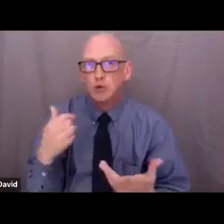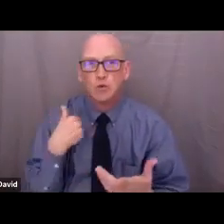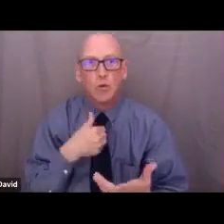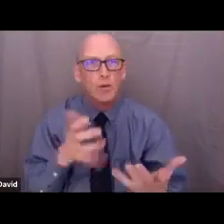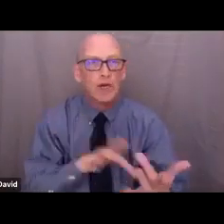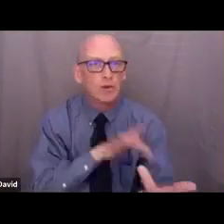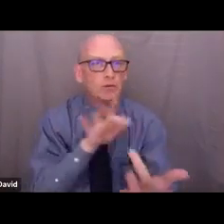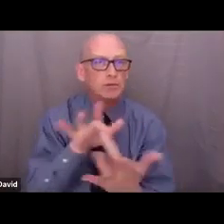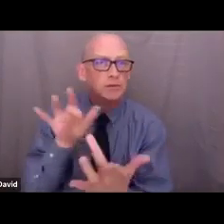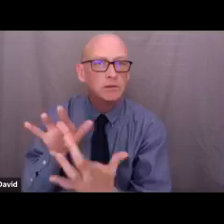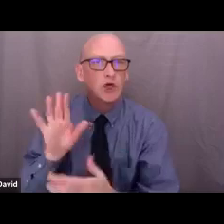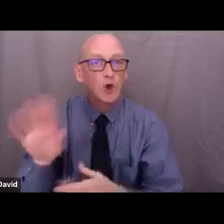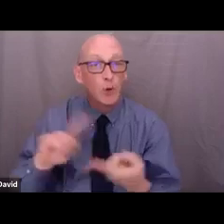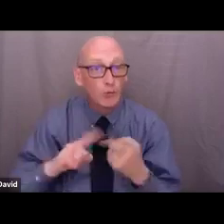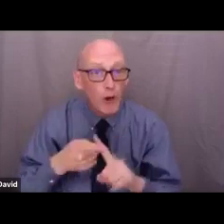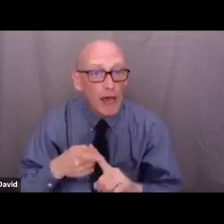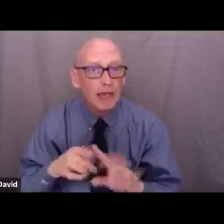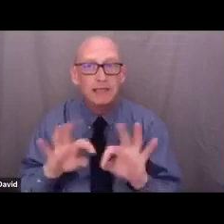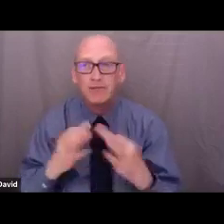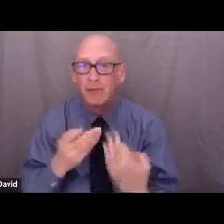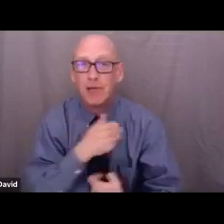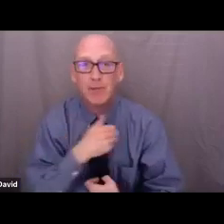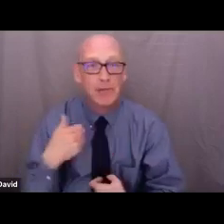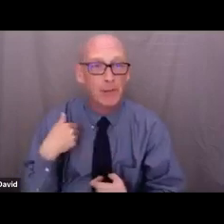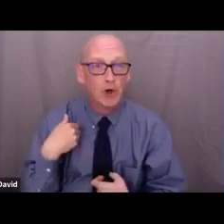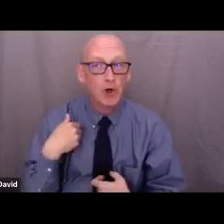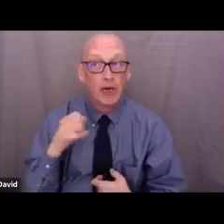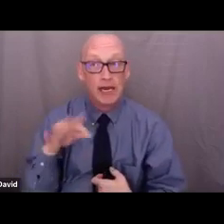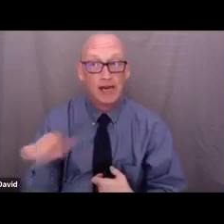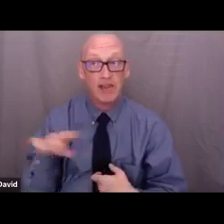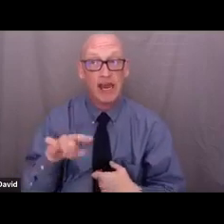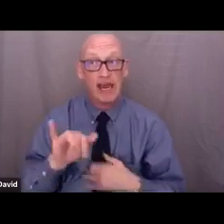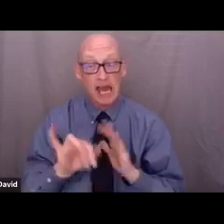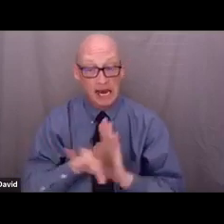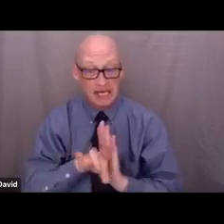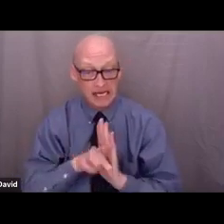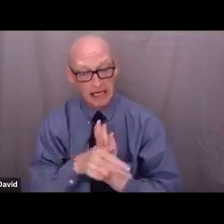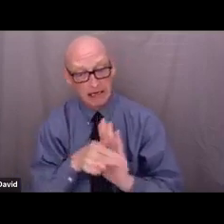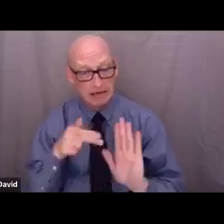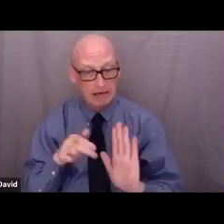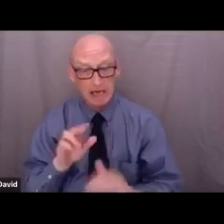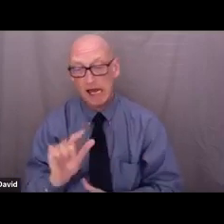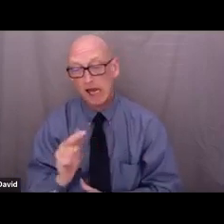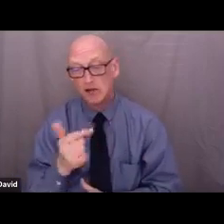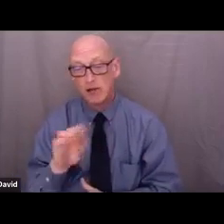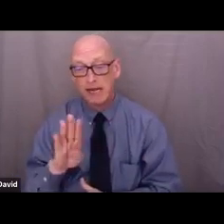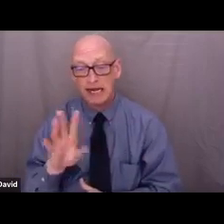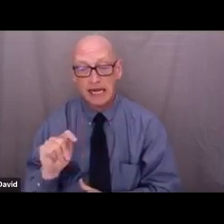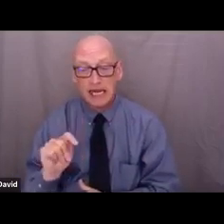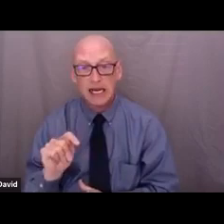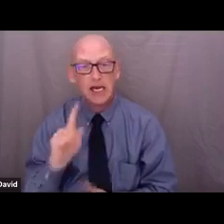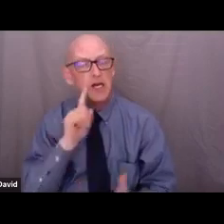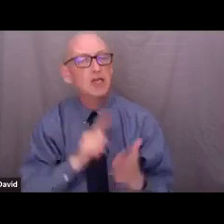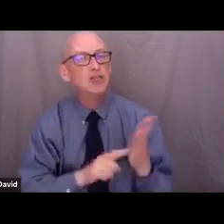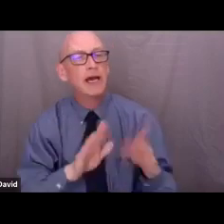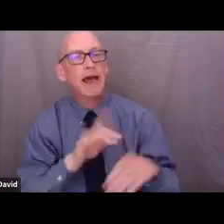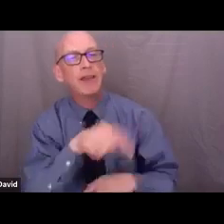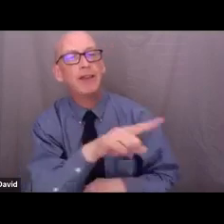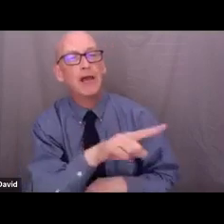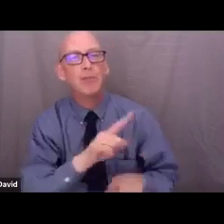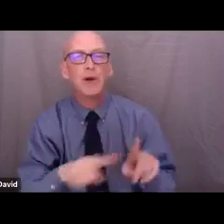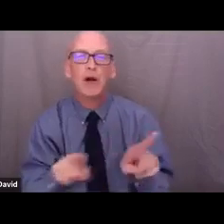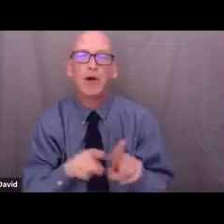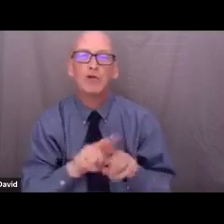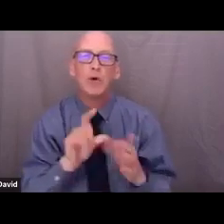to your friends and family members that might identify as LGBT and check on them. But I definitely want to put some emphasis